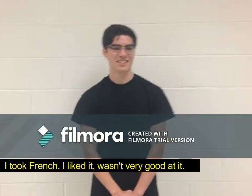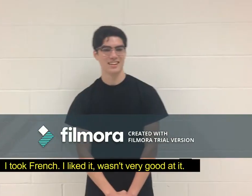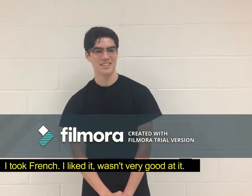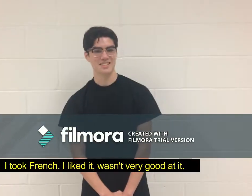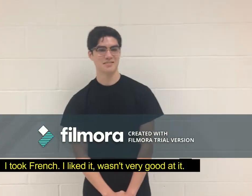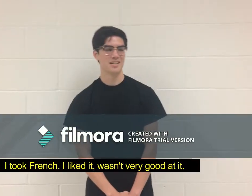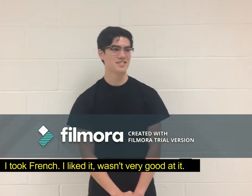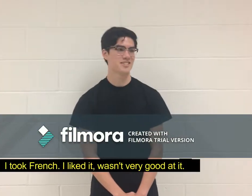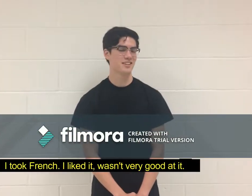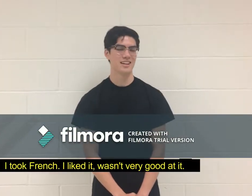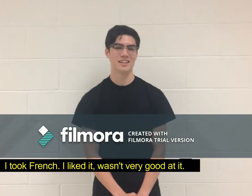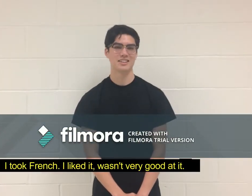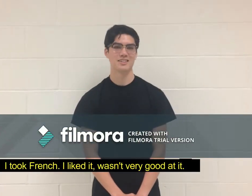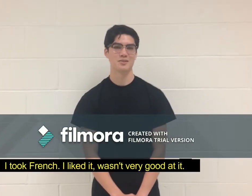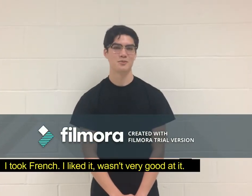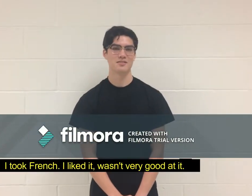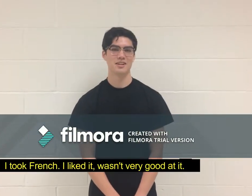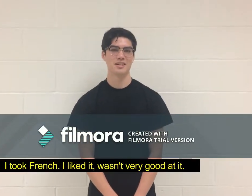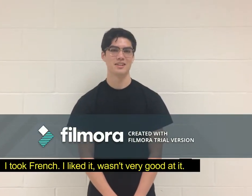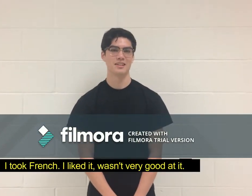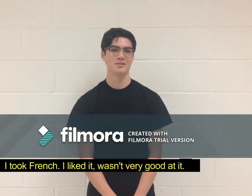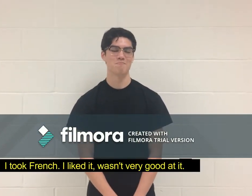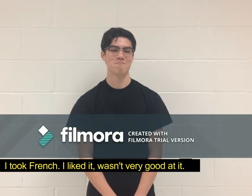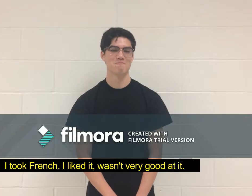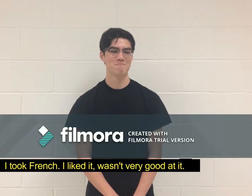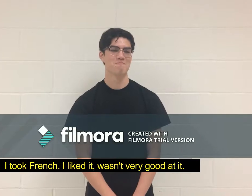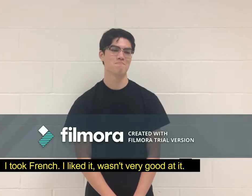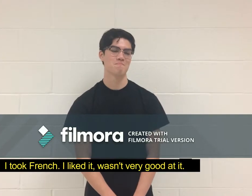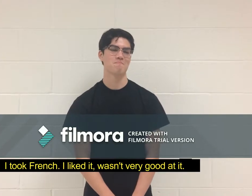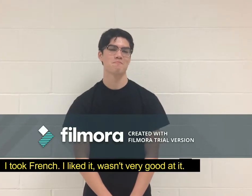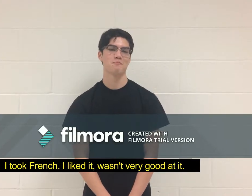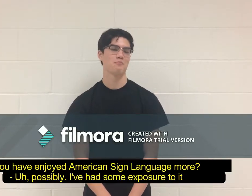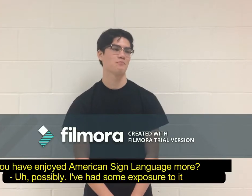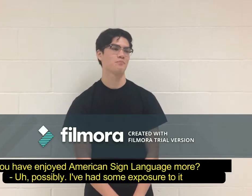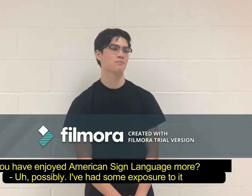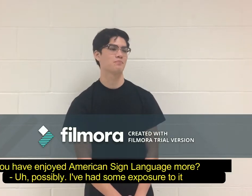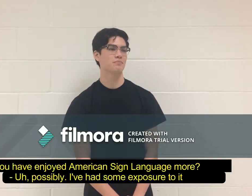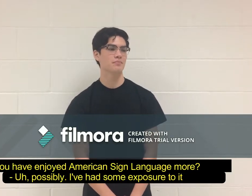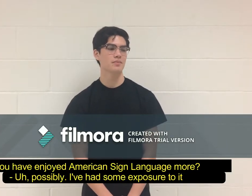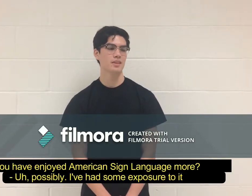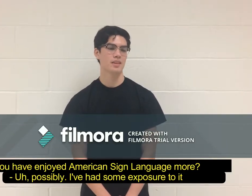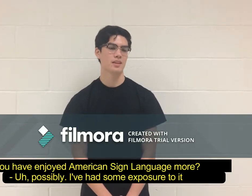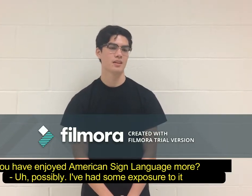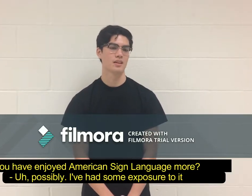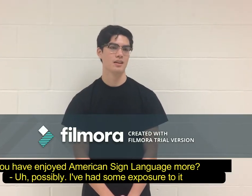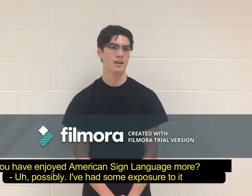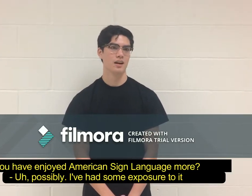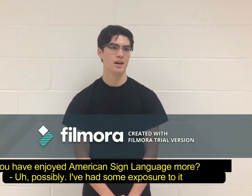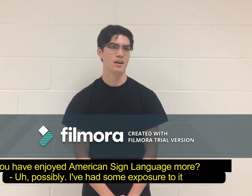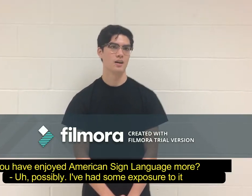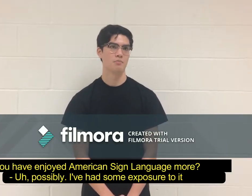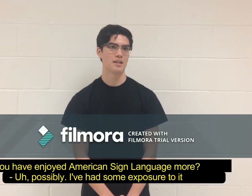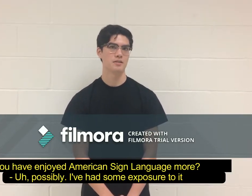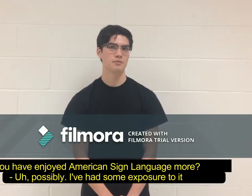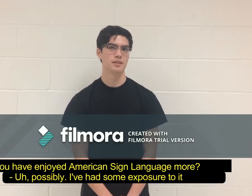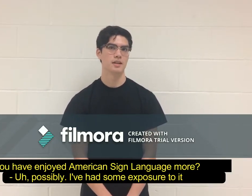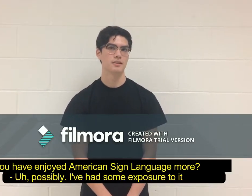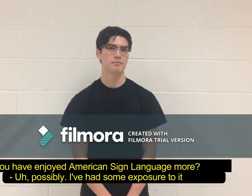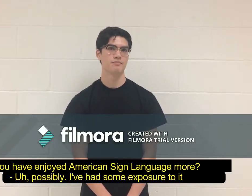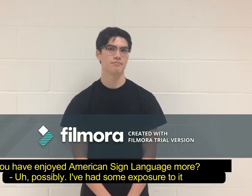I took French. I liked it. Wasn't very good at it. Would you have enjoyed American Sign Language more? Possibly.